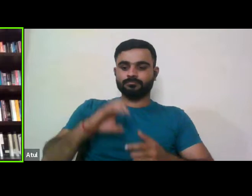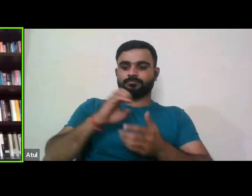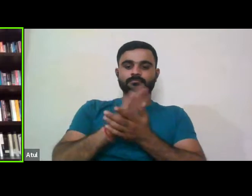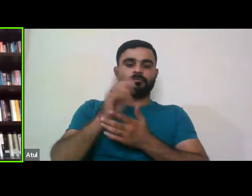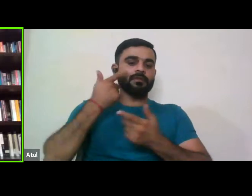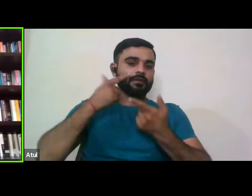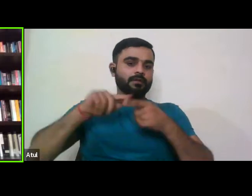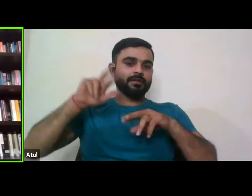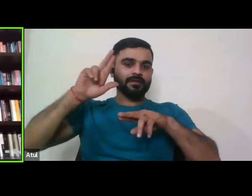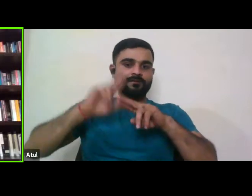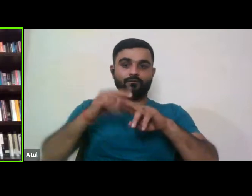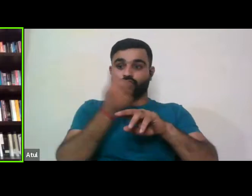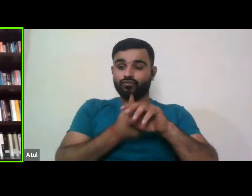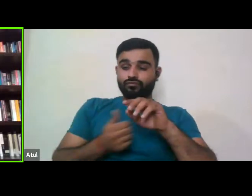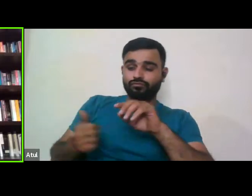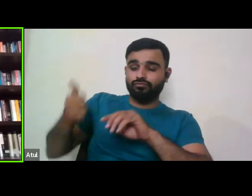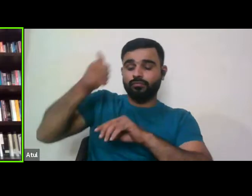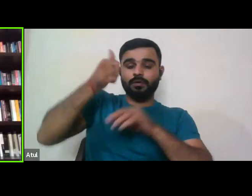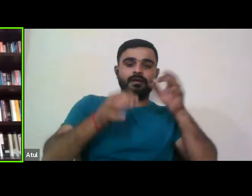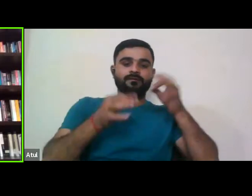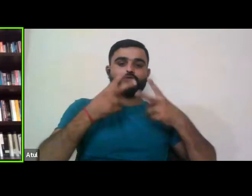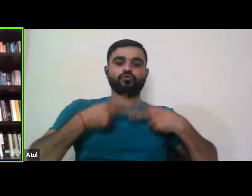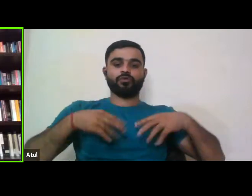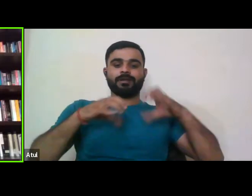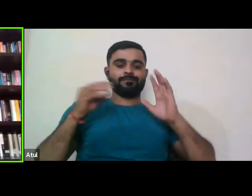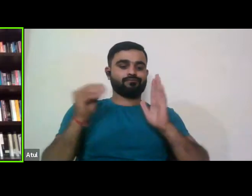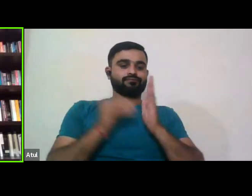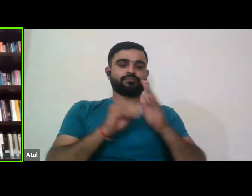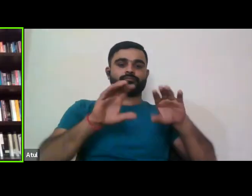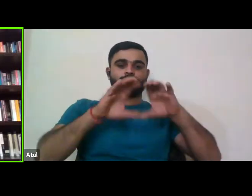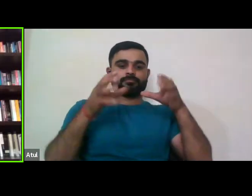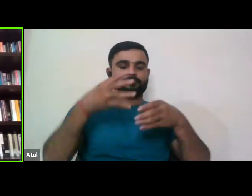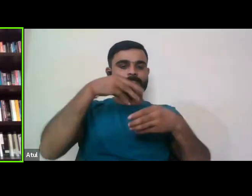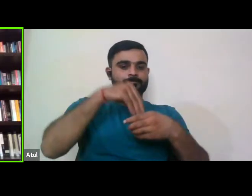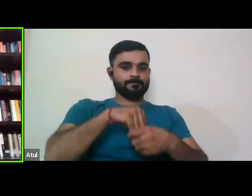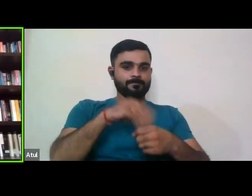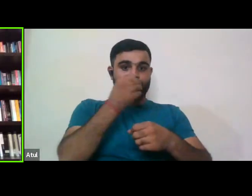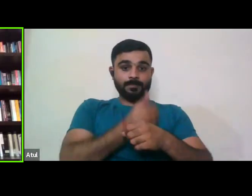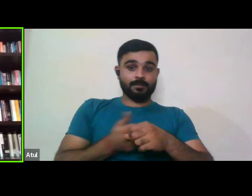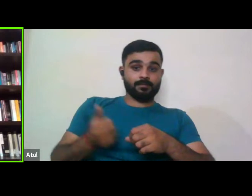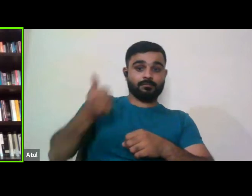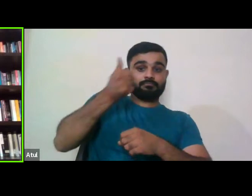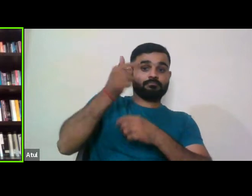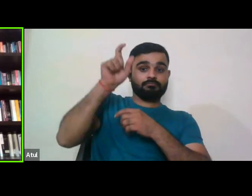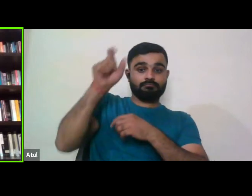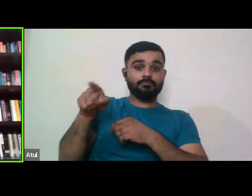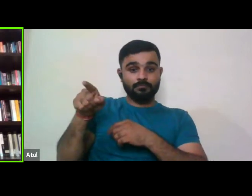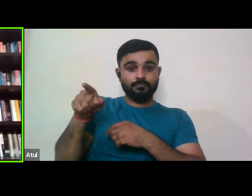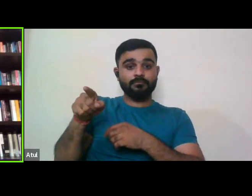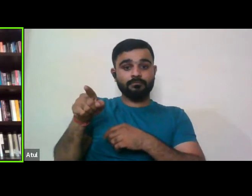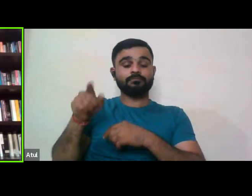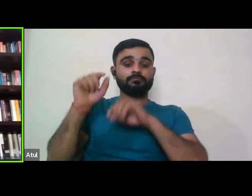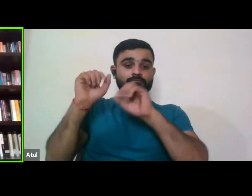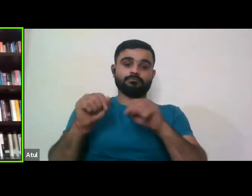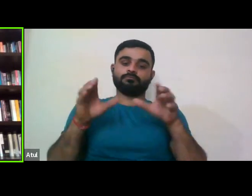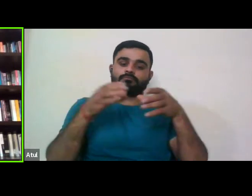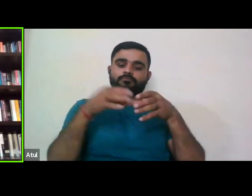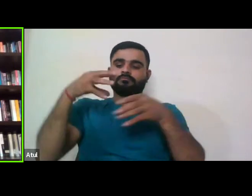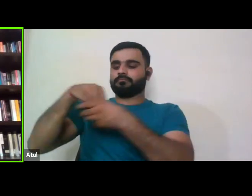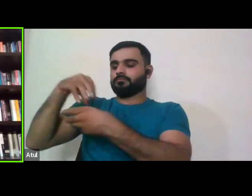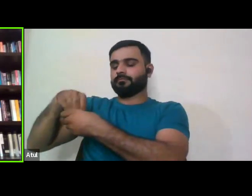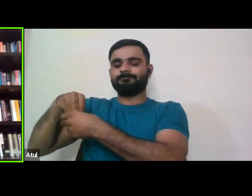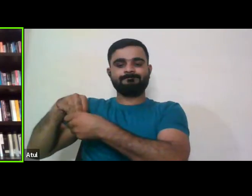Justice appoints the senior most judges on the Constitution bench, and since the Chief Justice is the senior most, they're likely to be on the bulk of those